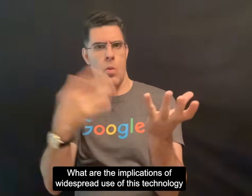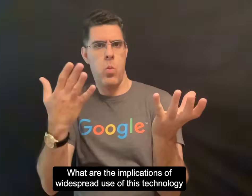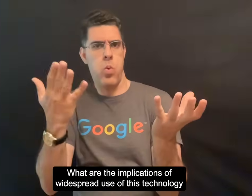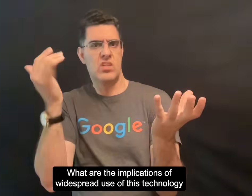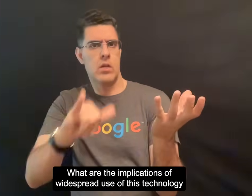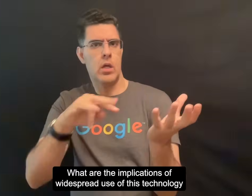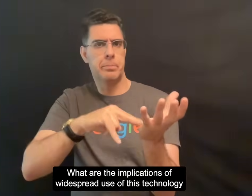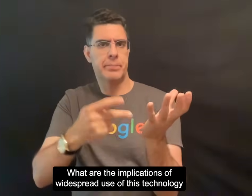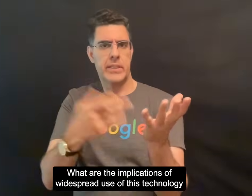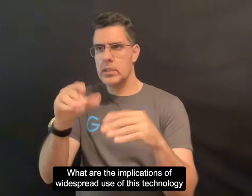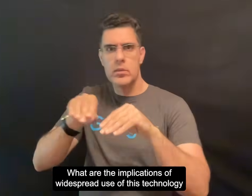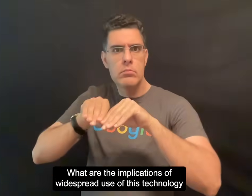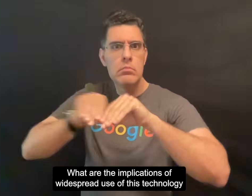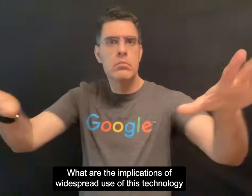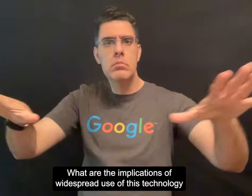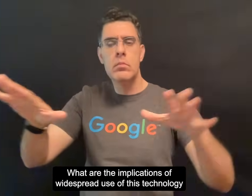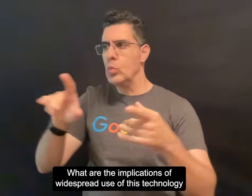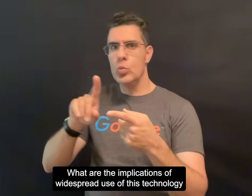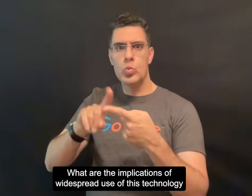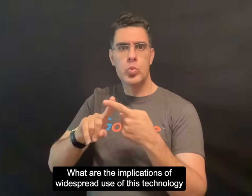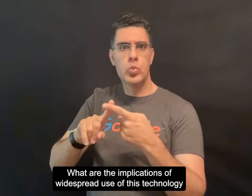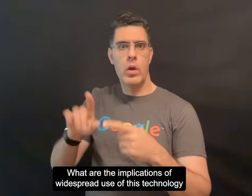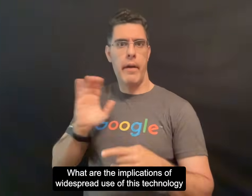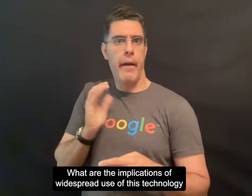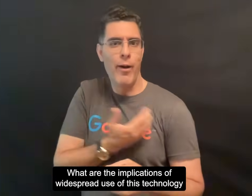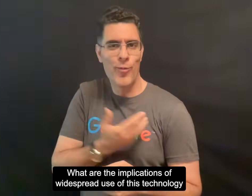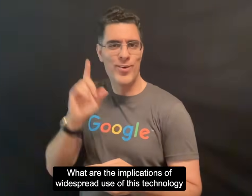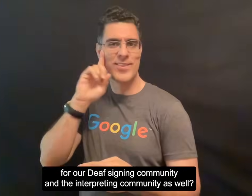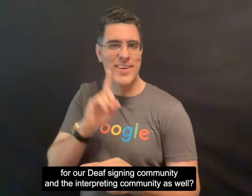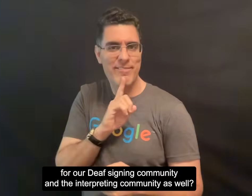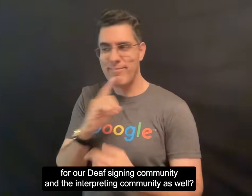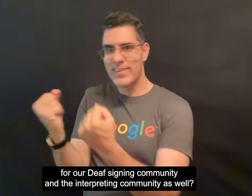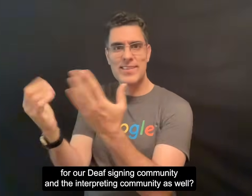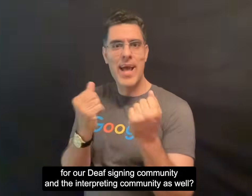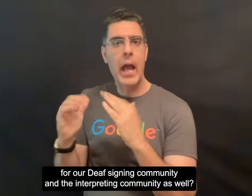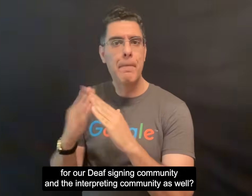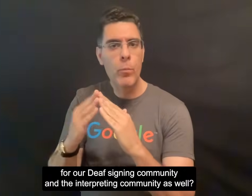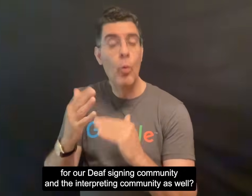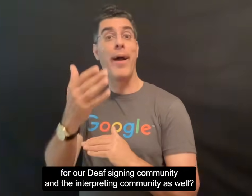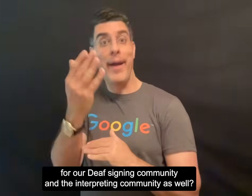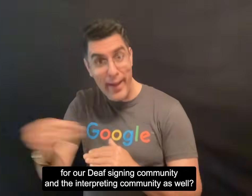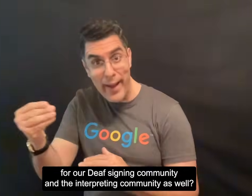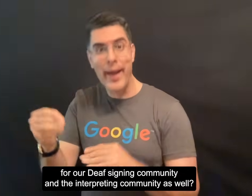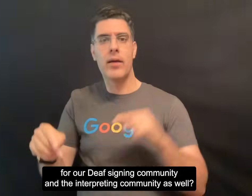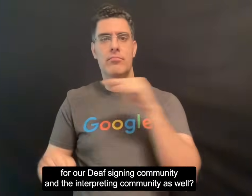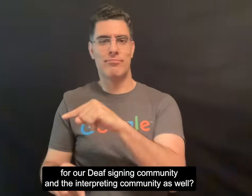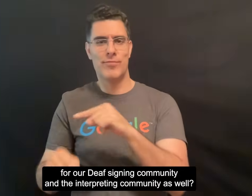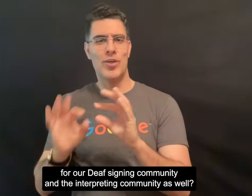What are the implications of widespread use of this technology for our Deaf Signing community and the interpreting community